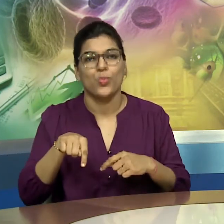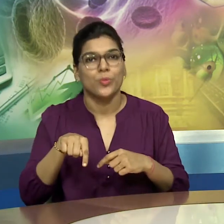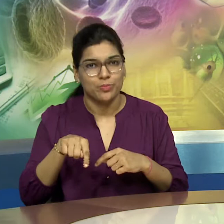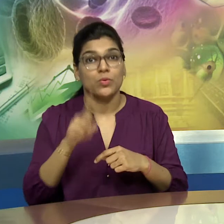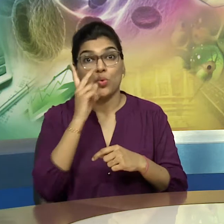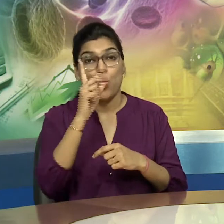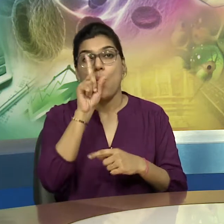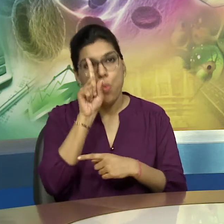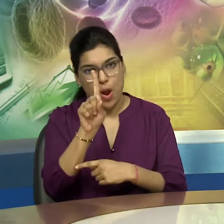So, this